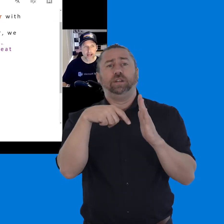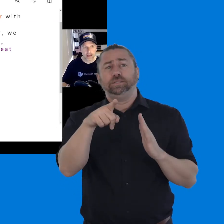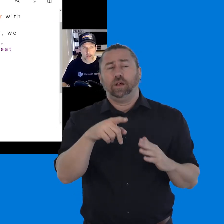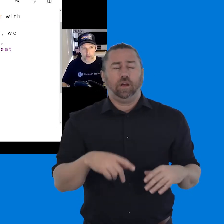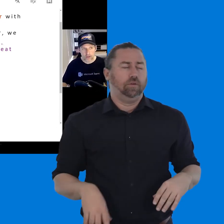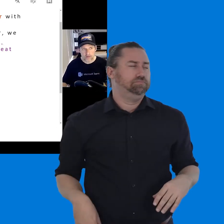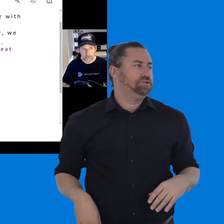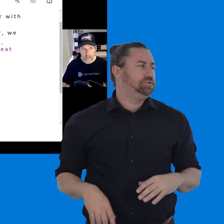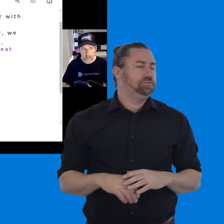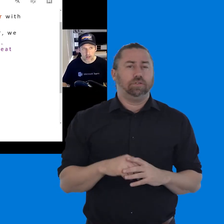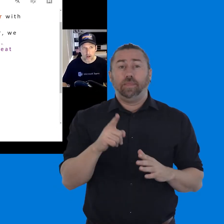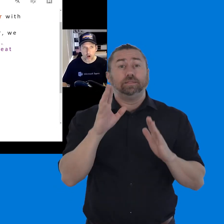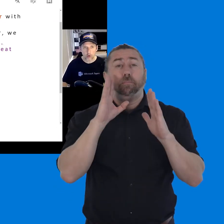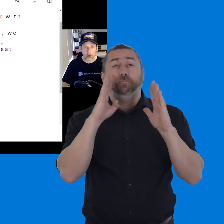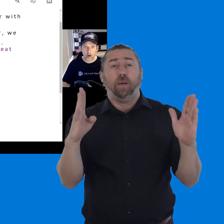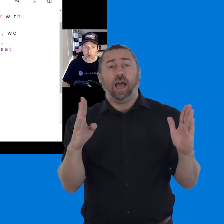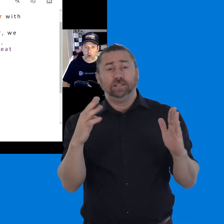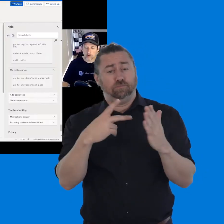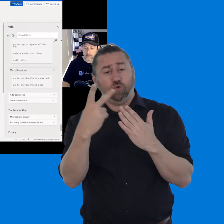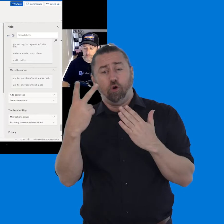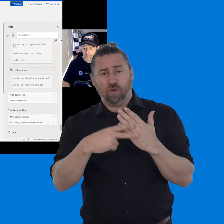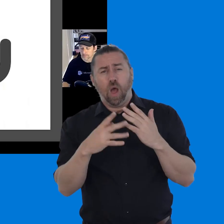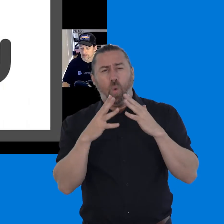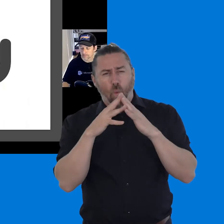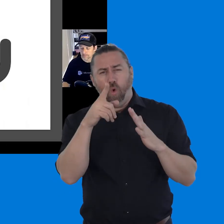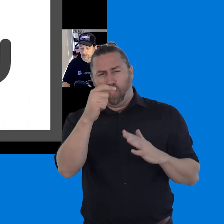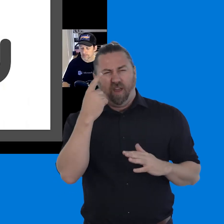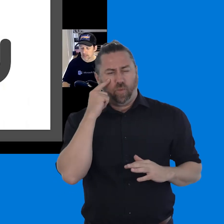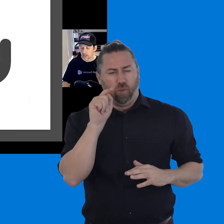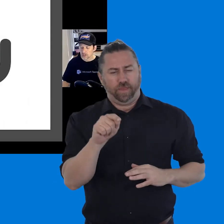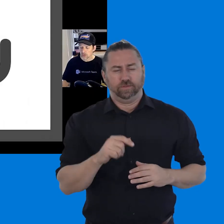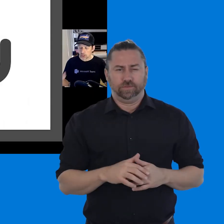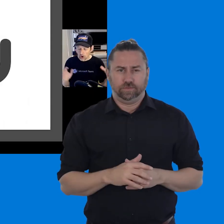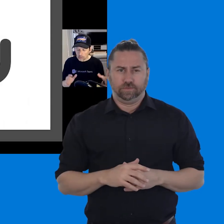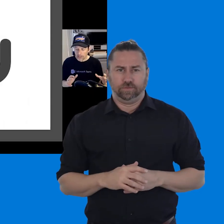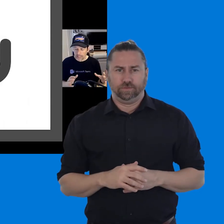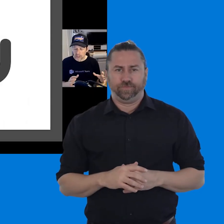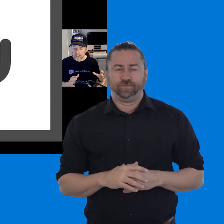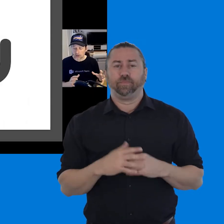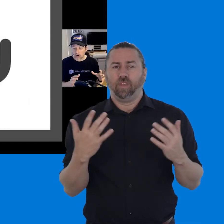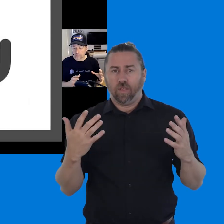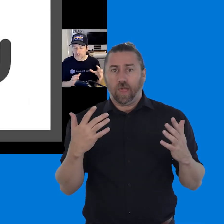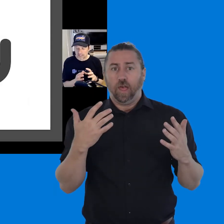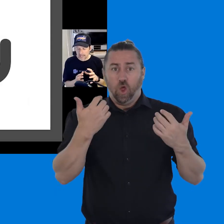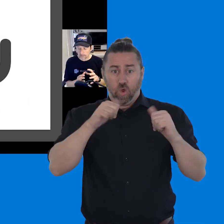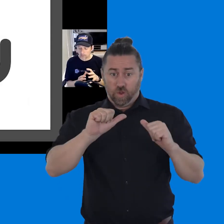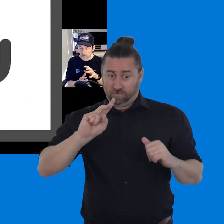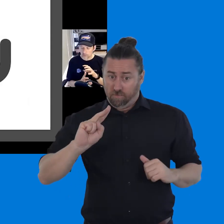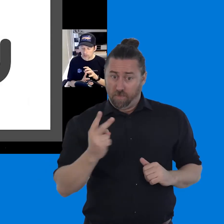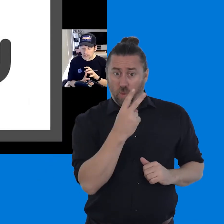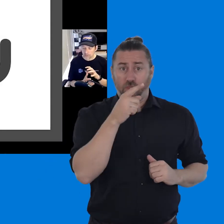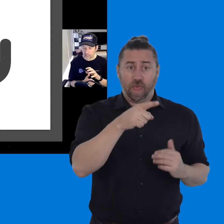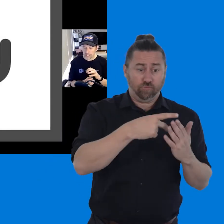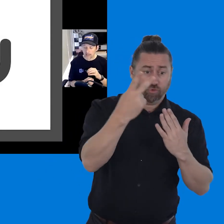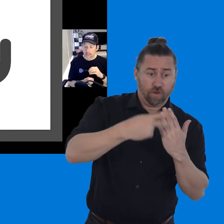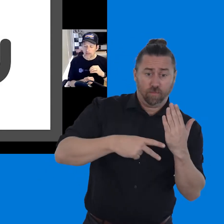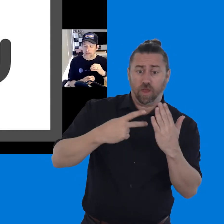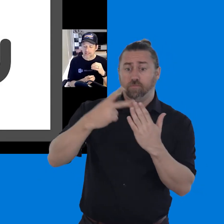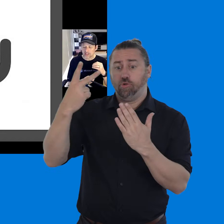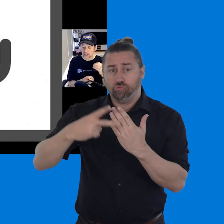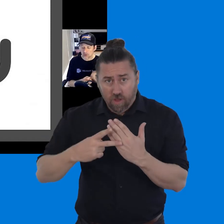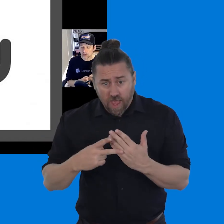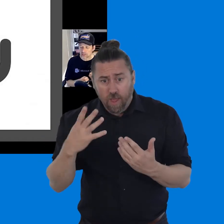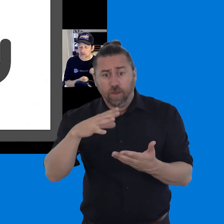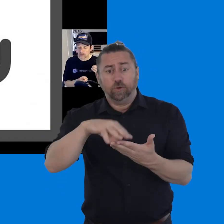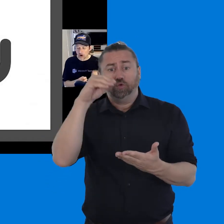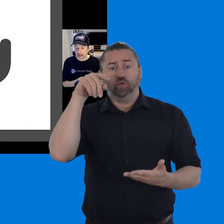actually unpack Immersive Reader a whole lot more. So the combination of dictate with Immersive Reader